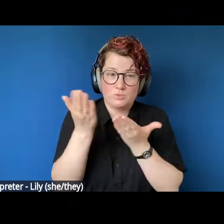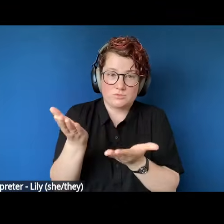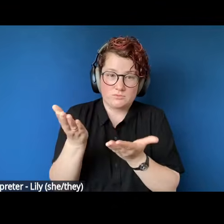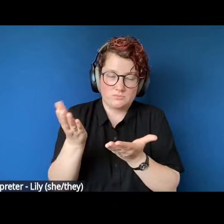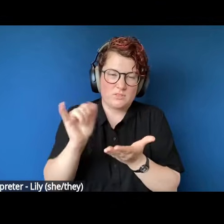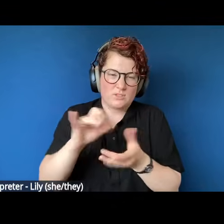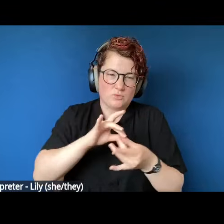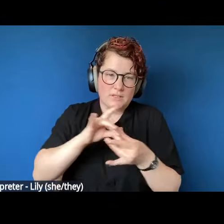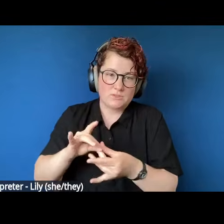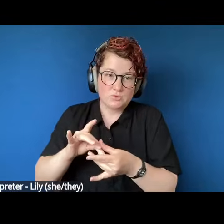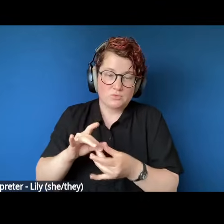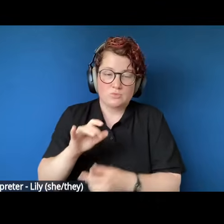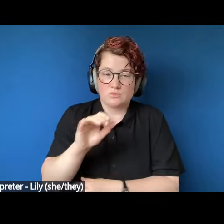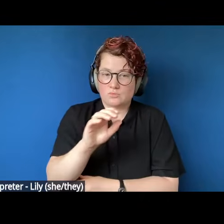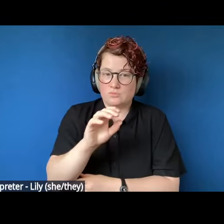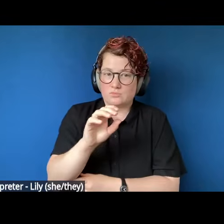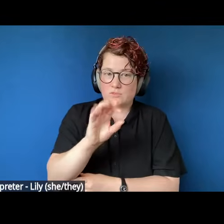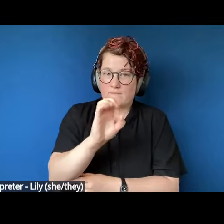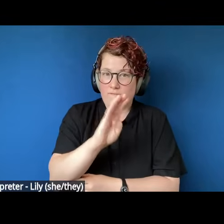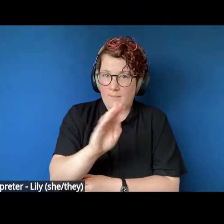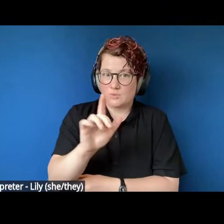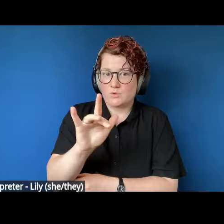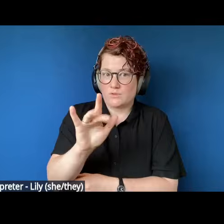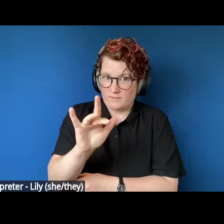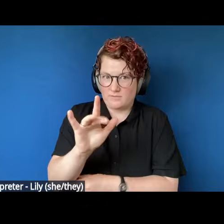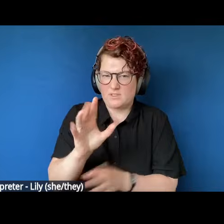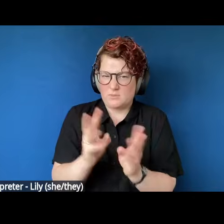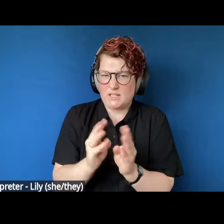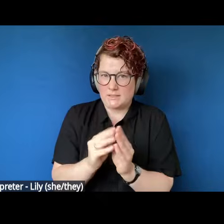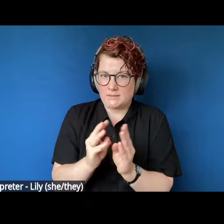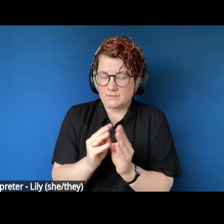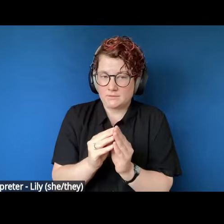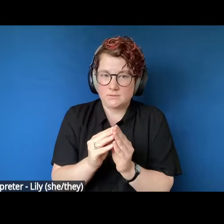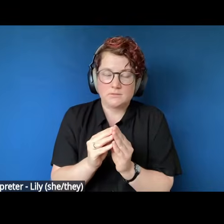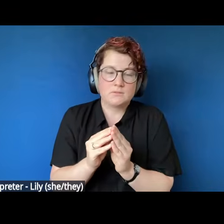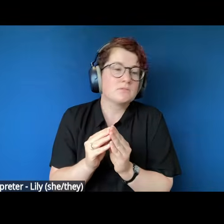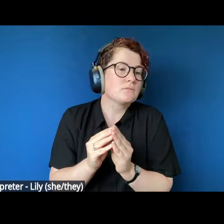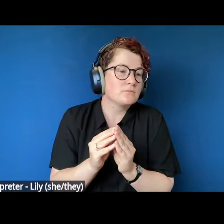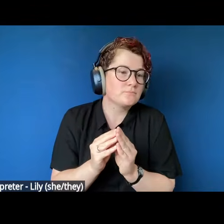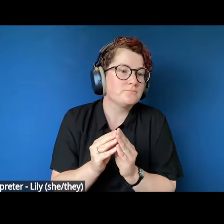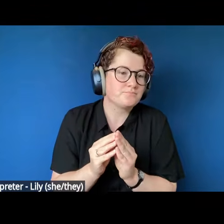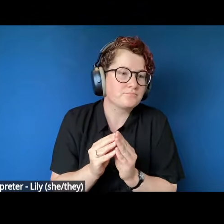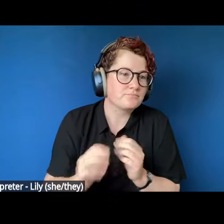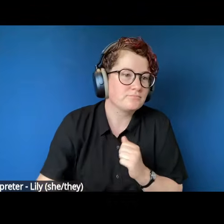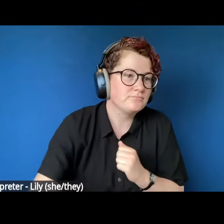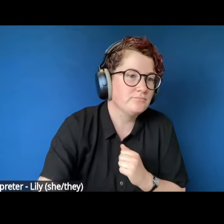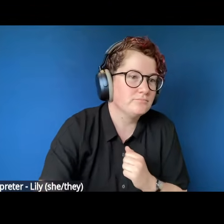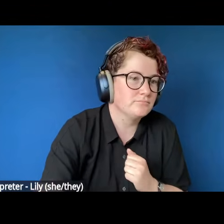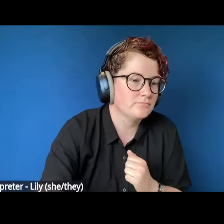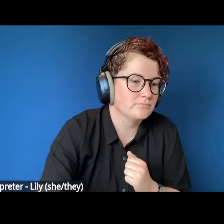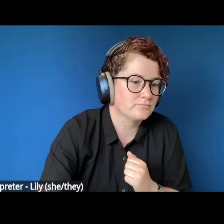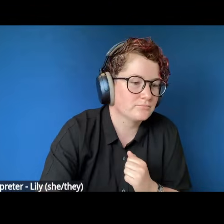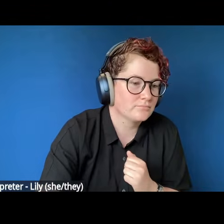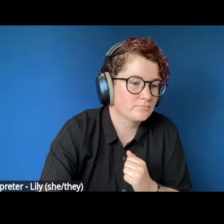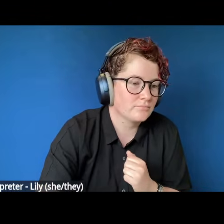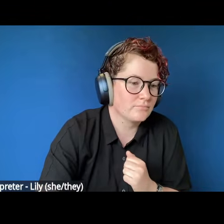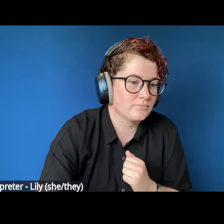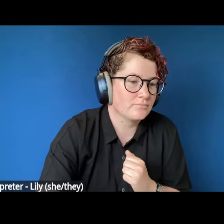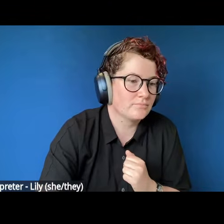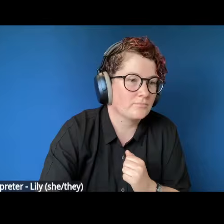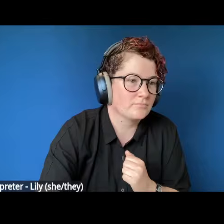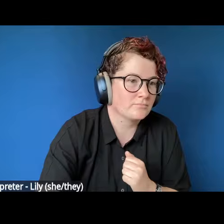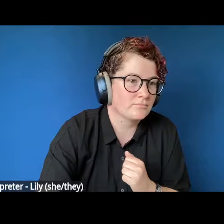meeting on the 25th of February 2025, and it reads as follows. That the official trustee of school district